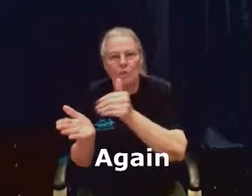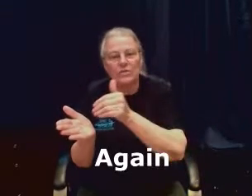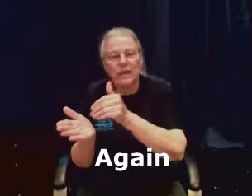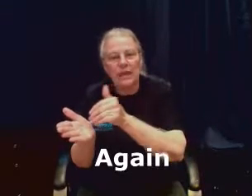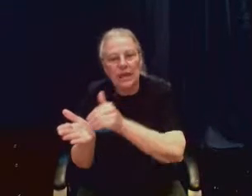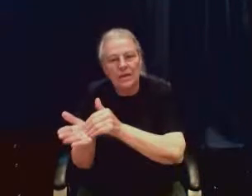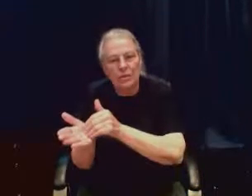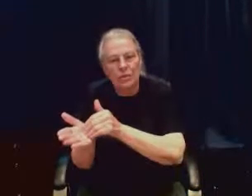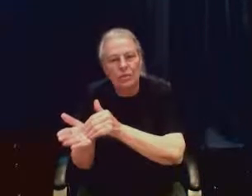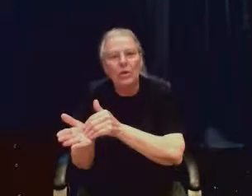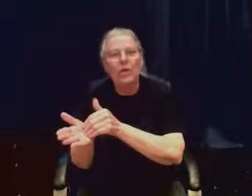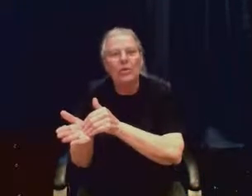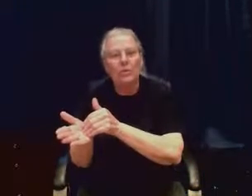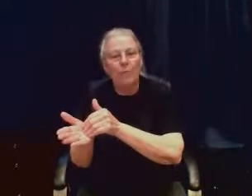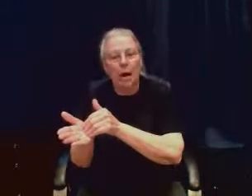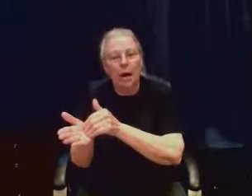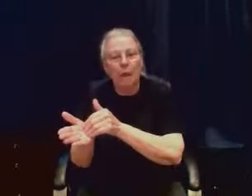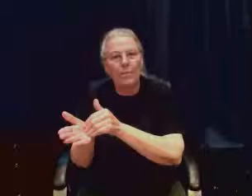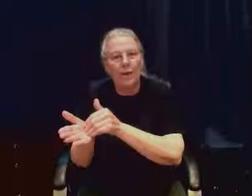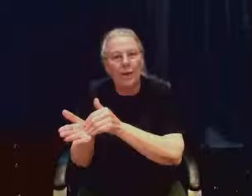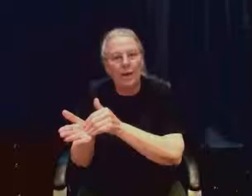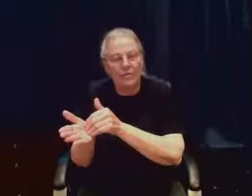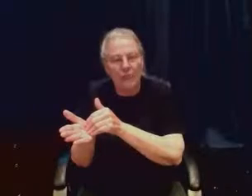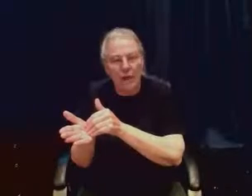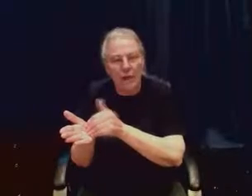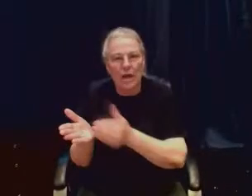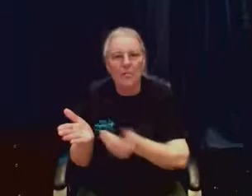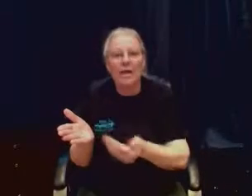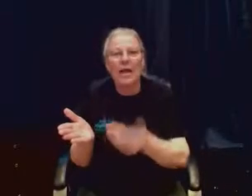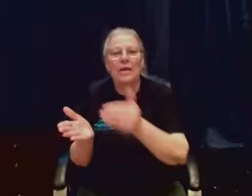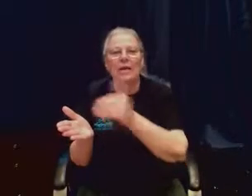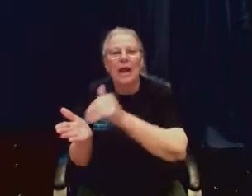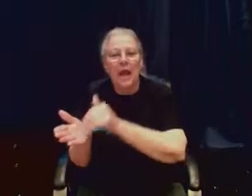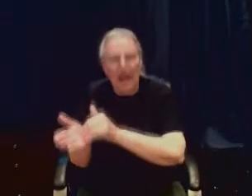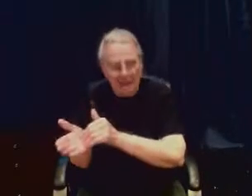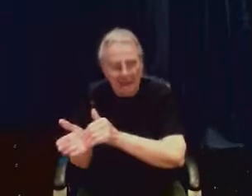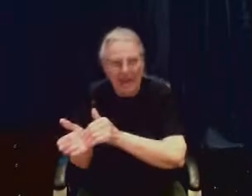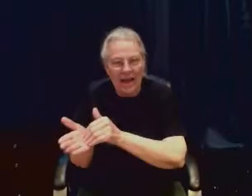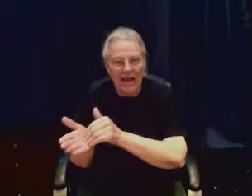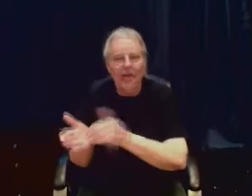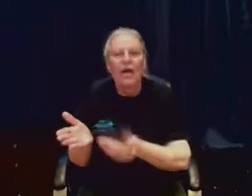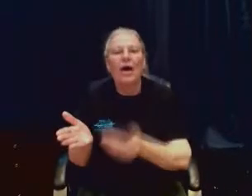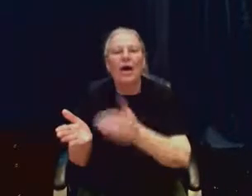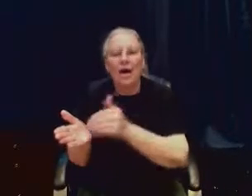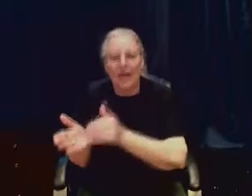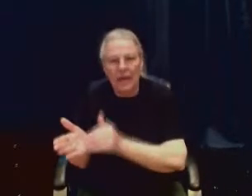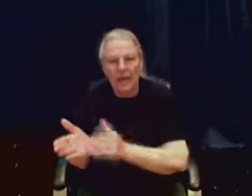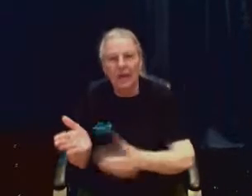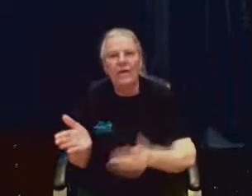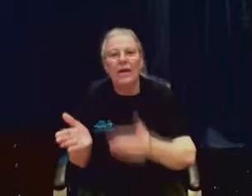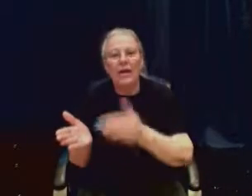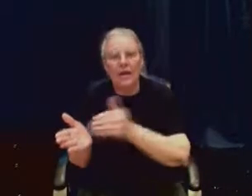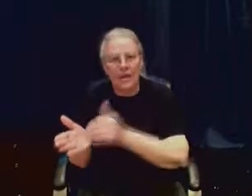goes into the palm of your non-dominant hand. And again, again, and